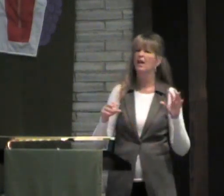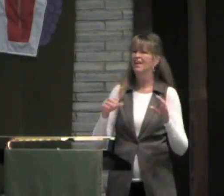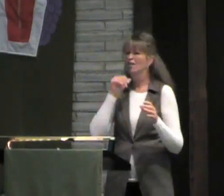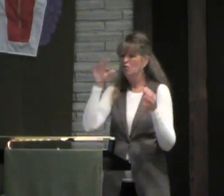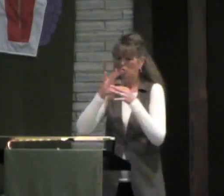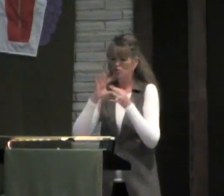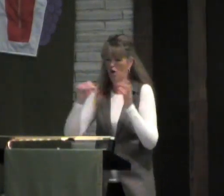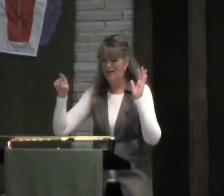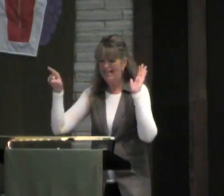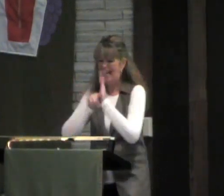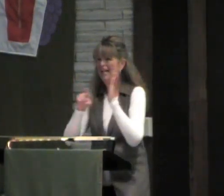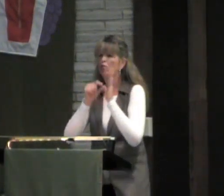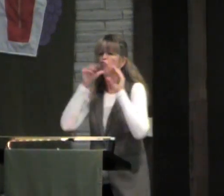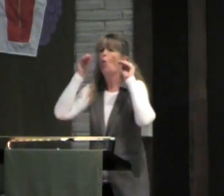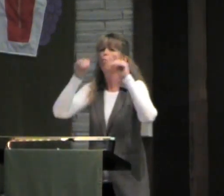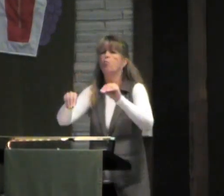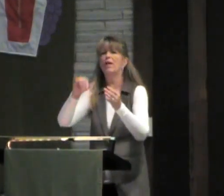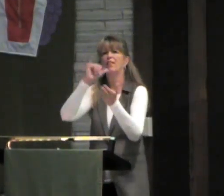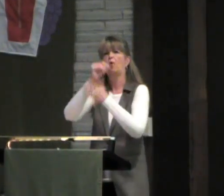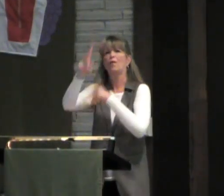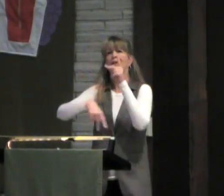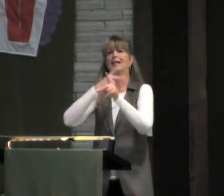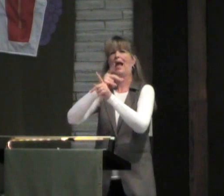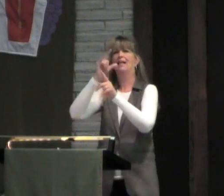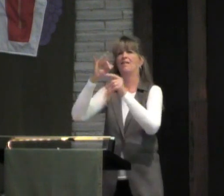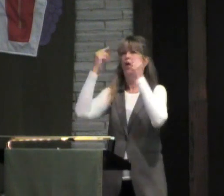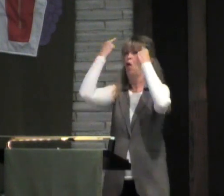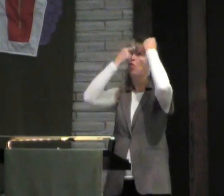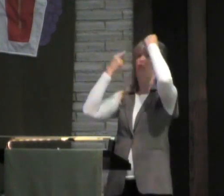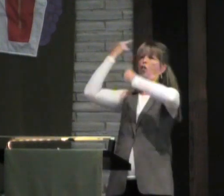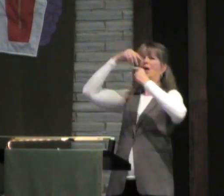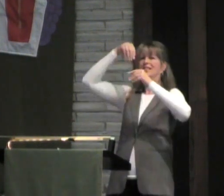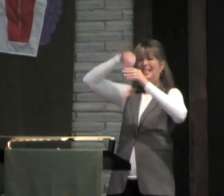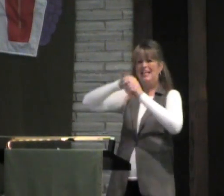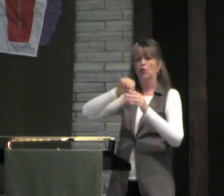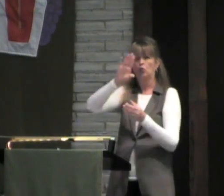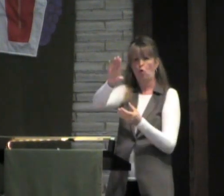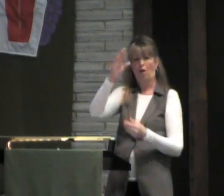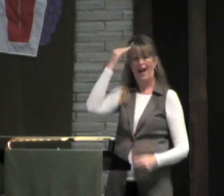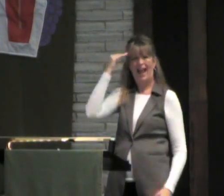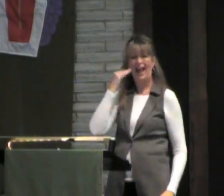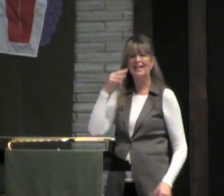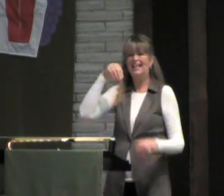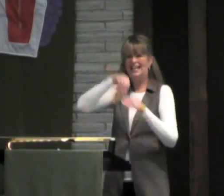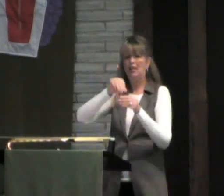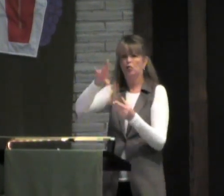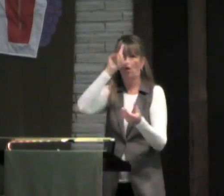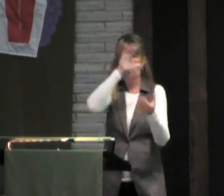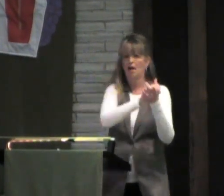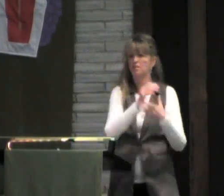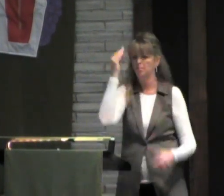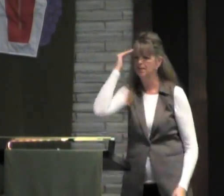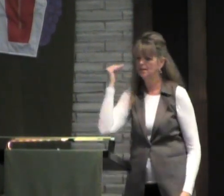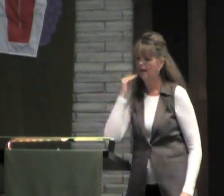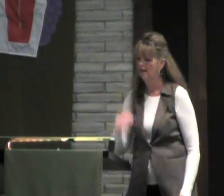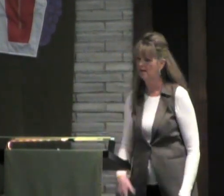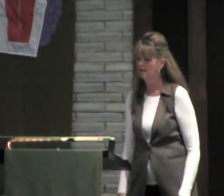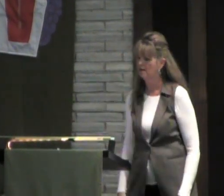pretty anymore. You know, don't talk like that. Don't talk negatively. Don't put that kind of thinking in your head or in your spouse's